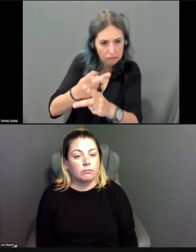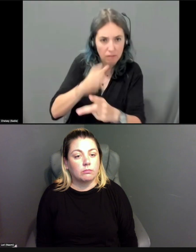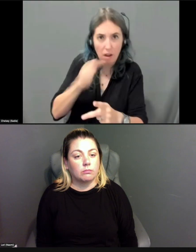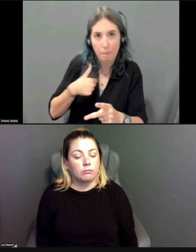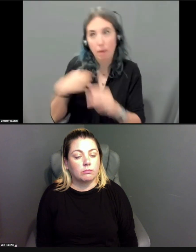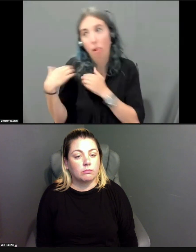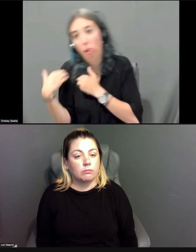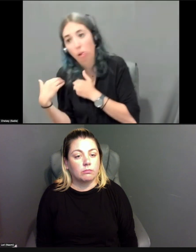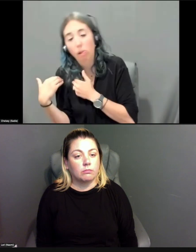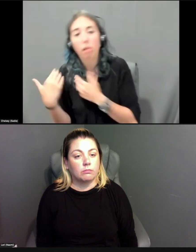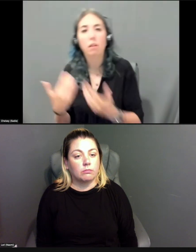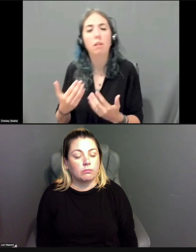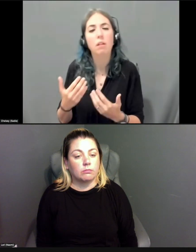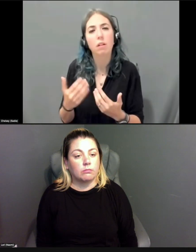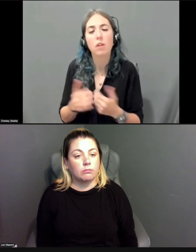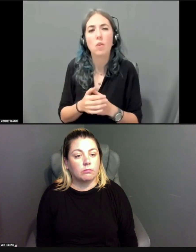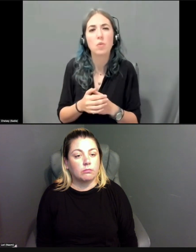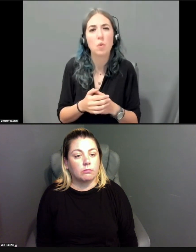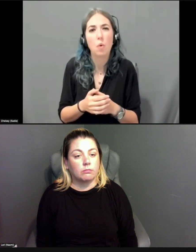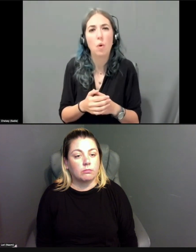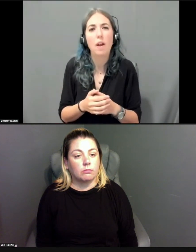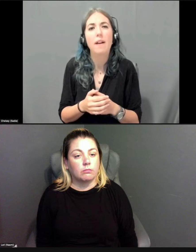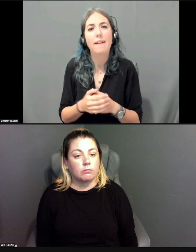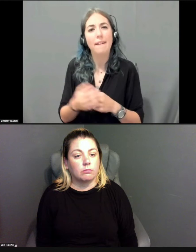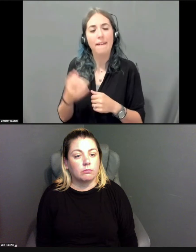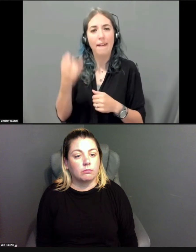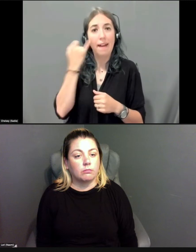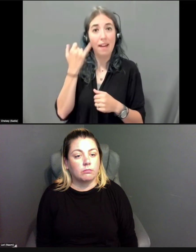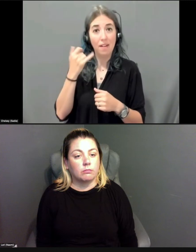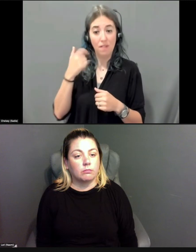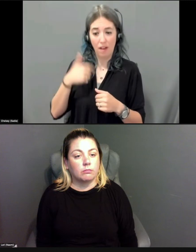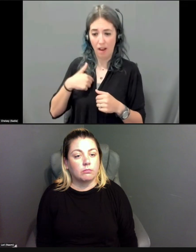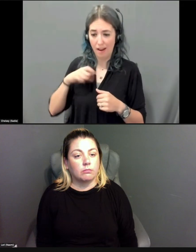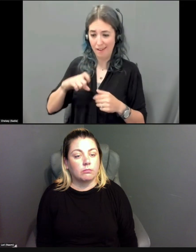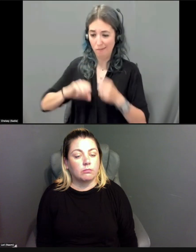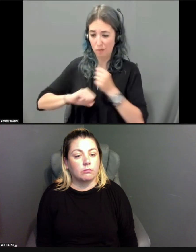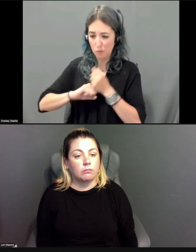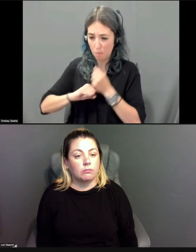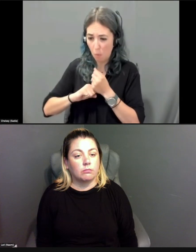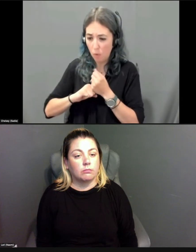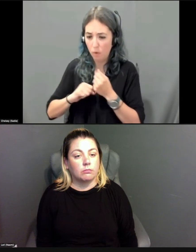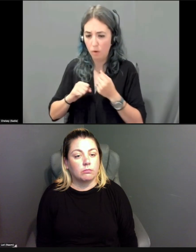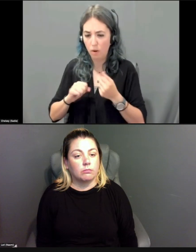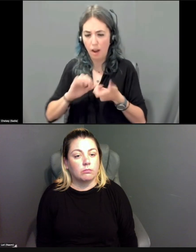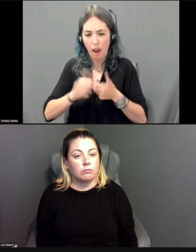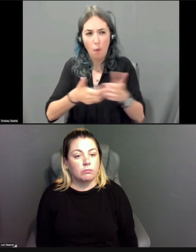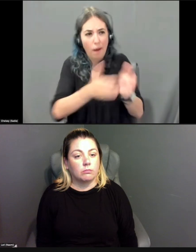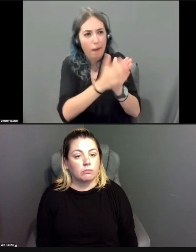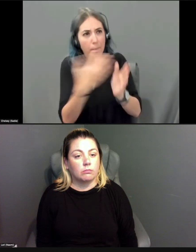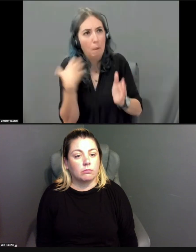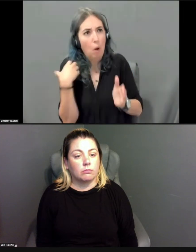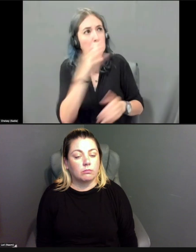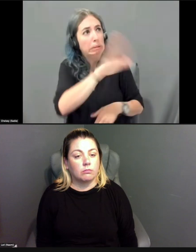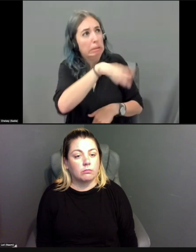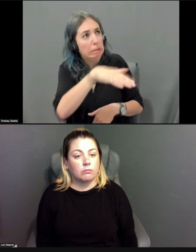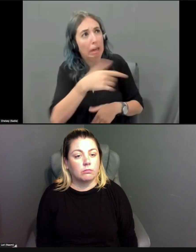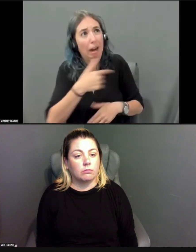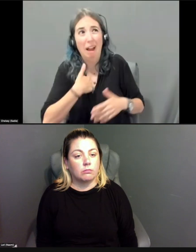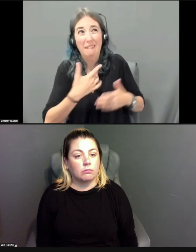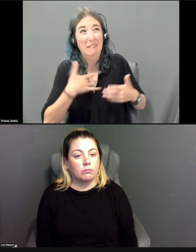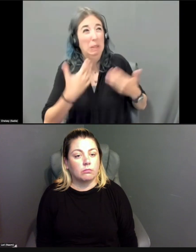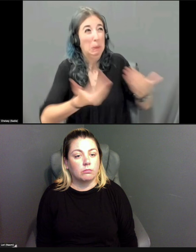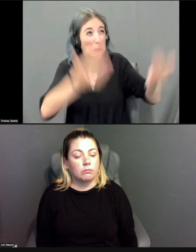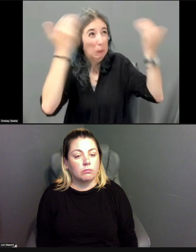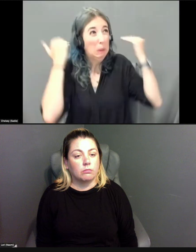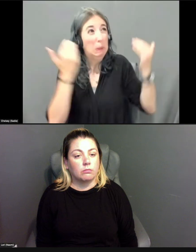supervisors and our employers for support whenever we need support and we feel like we're drowning in a work situation? And I think this kind of ties